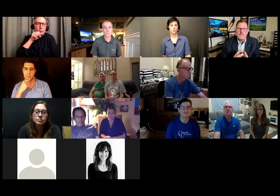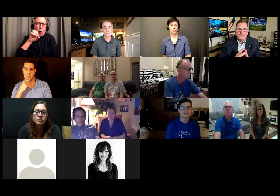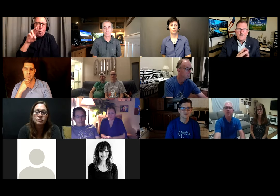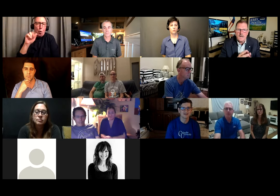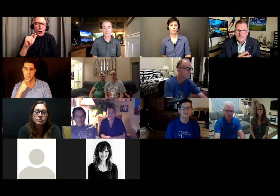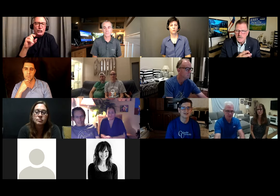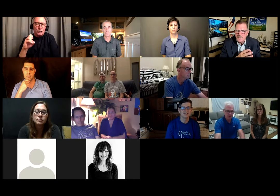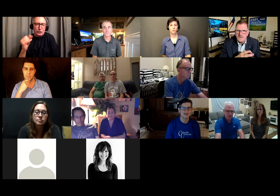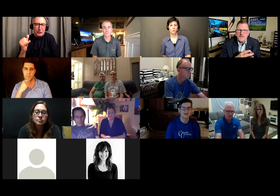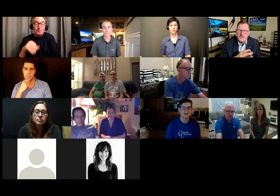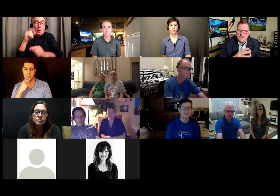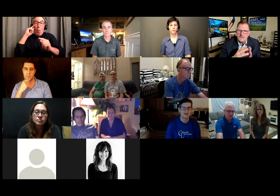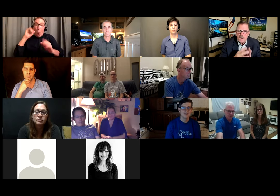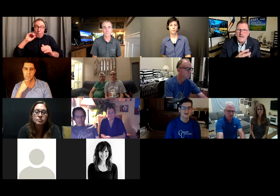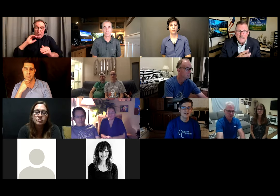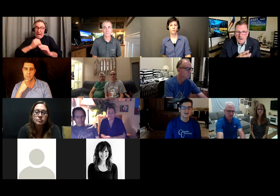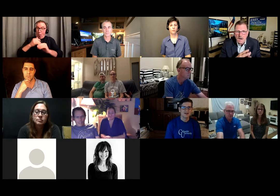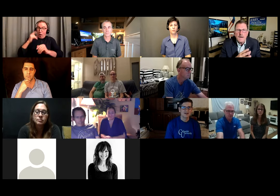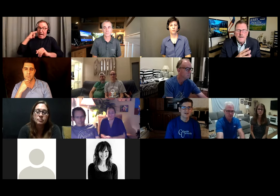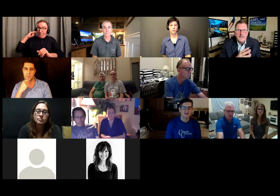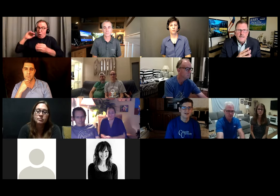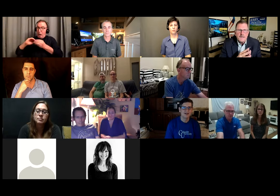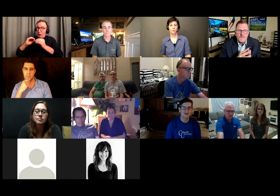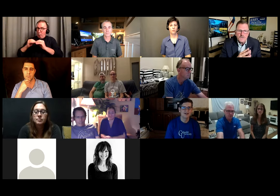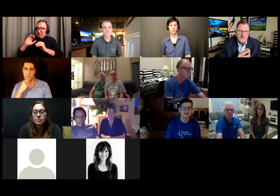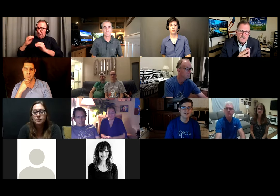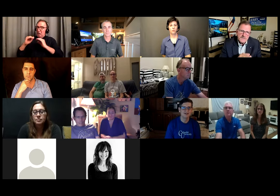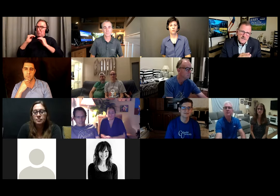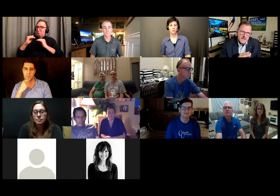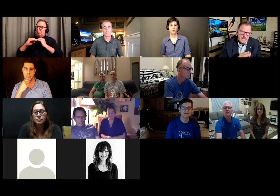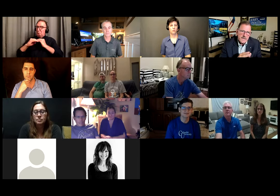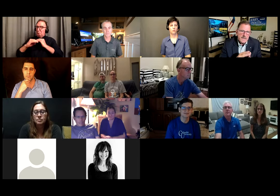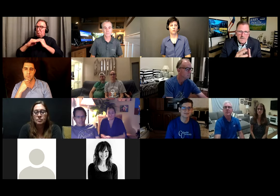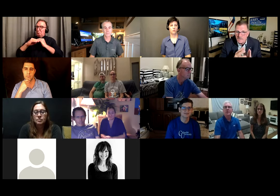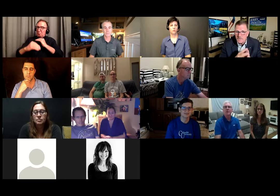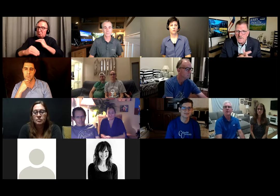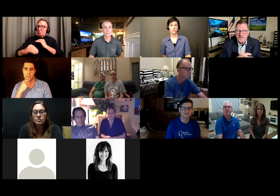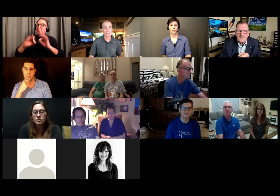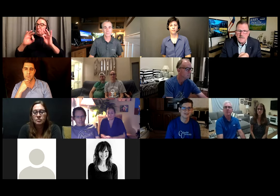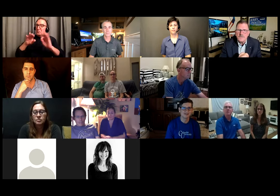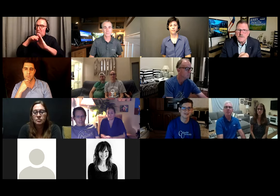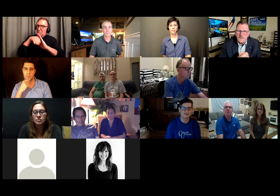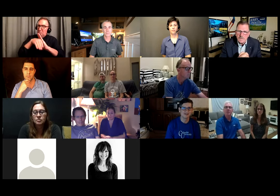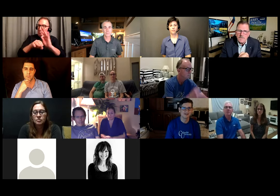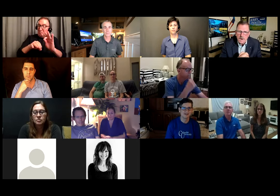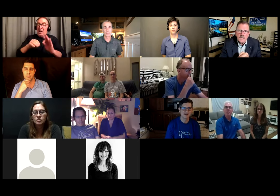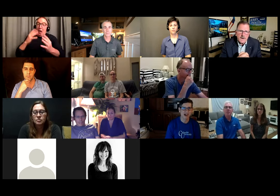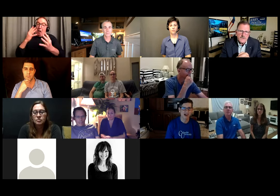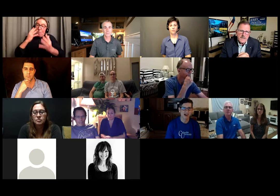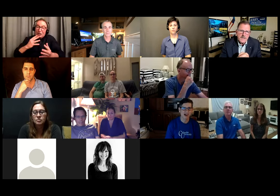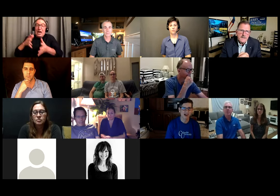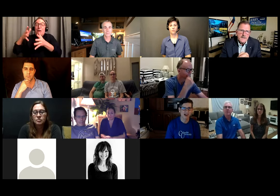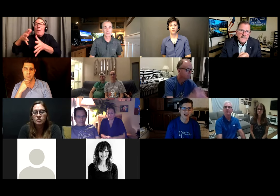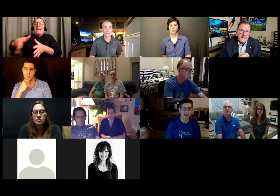our numbers in California will continue on the track that they are. Unfortunately, in the rest of the country and the rest of the world, the numbers are going the wrong